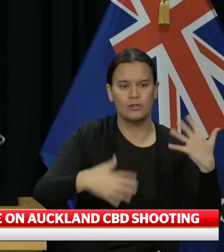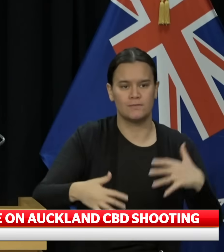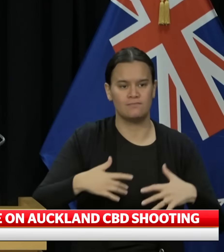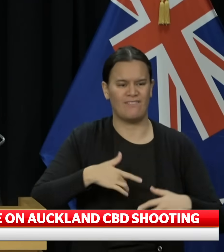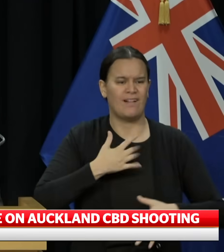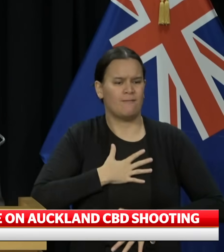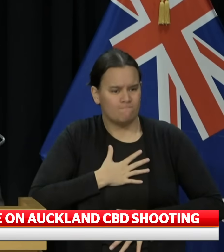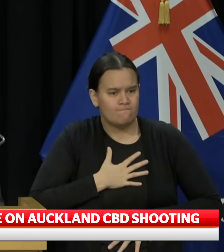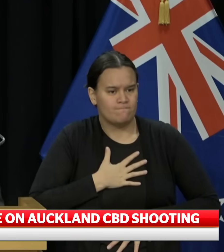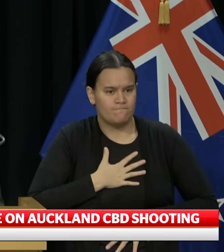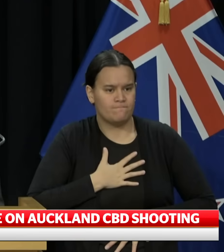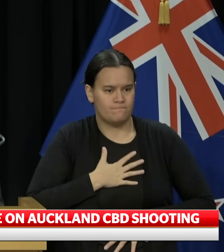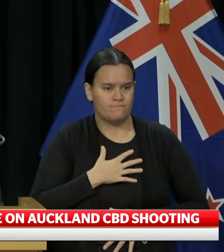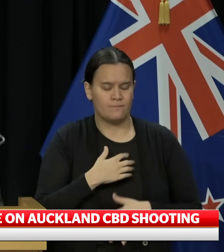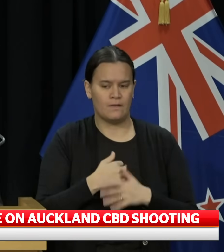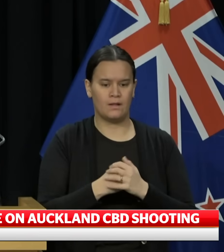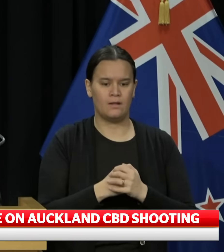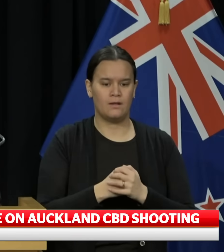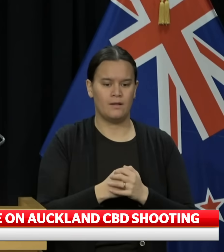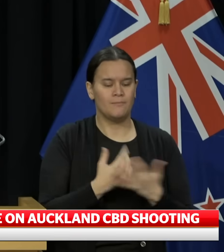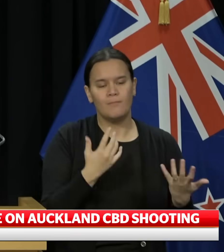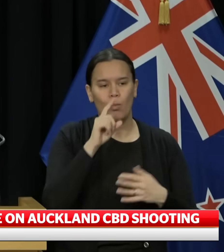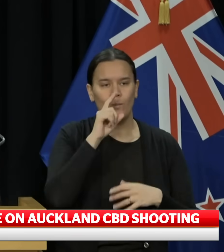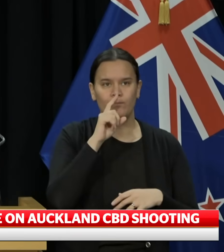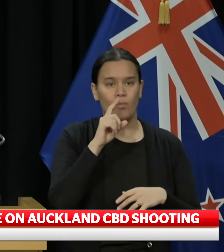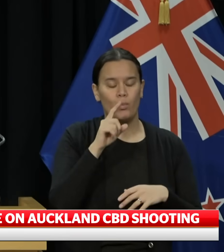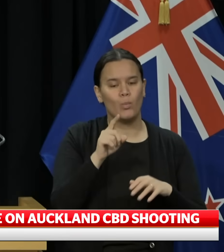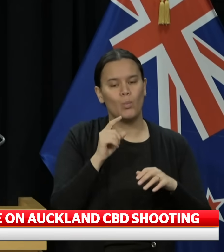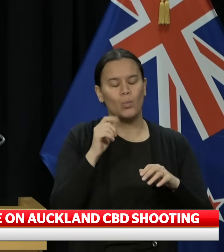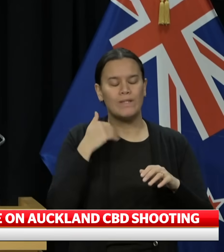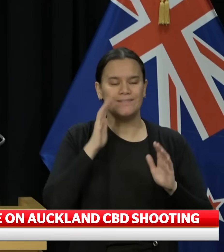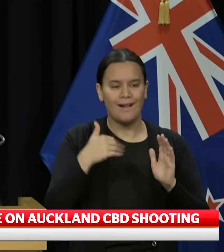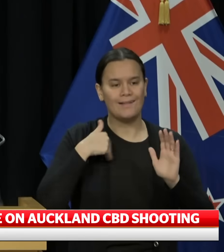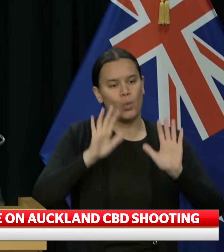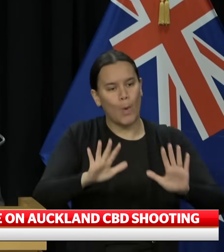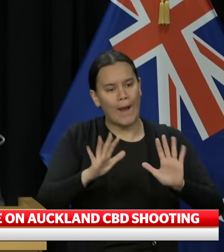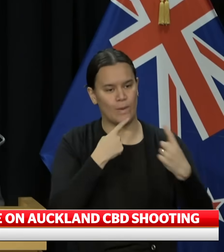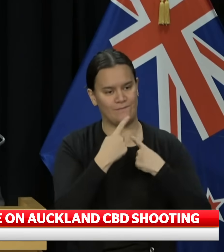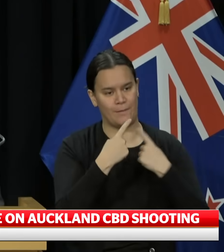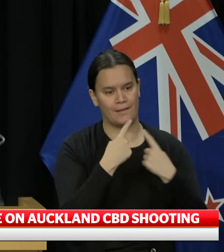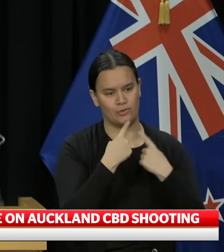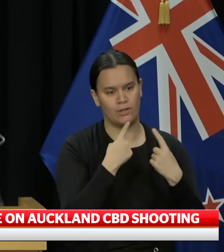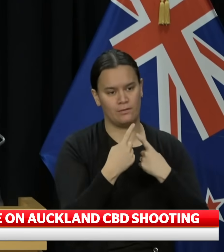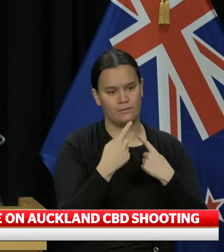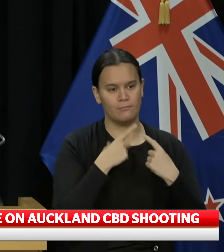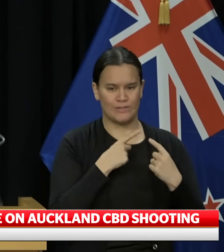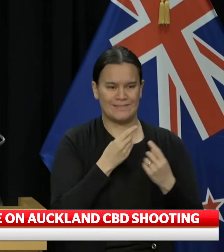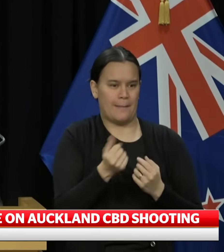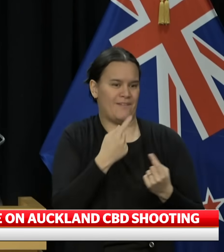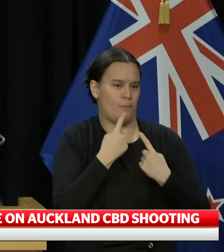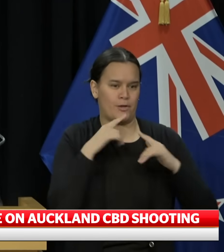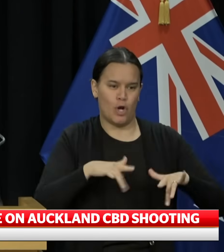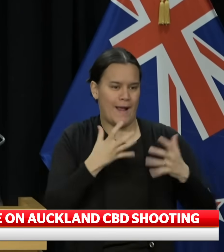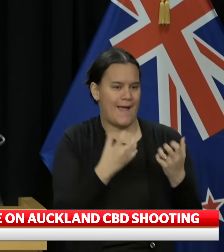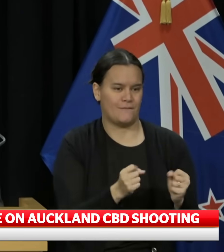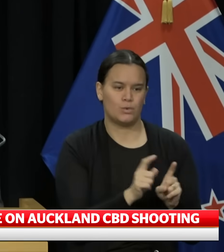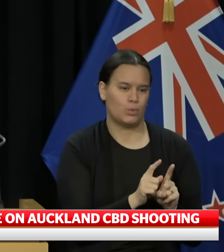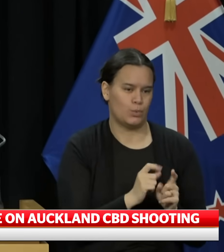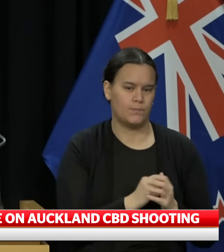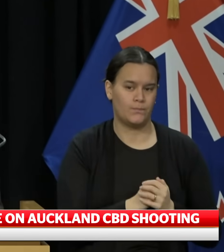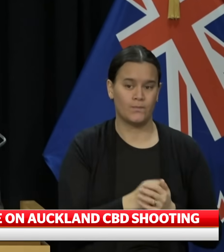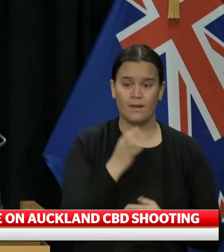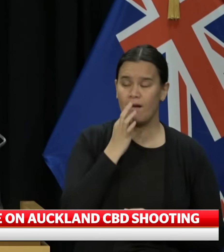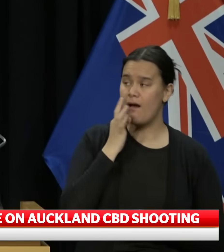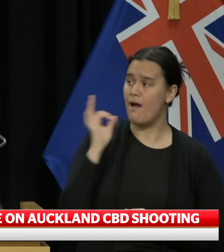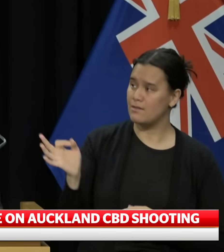to form other judgments about it. Let's get the details. Let's understand exactly what's happened here first. On a personal level, this